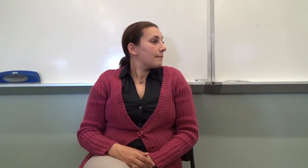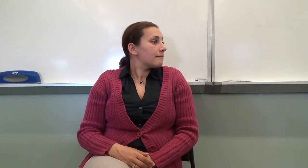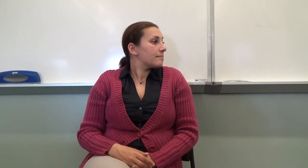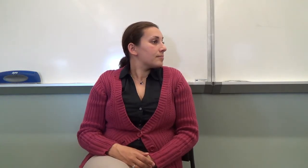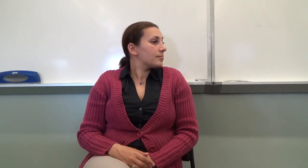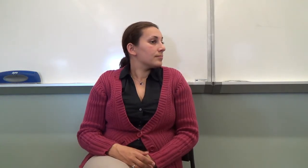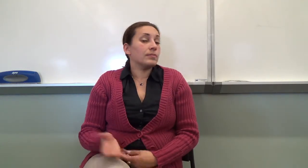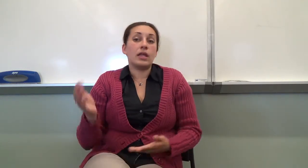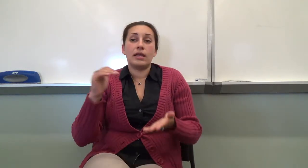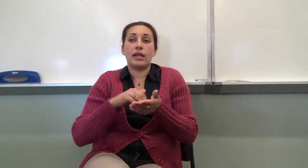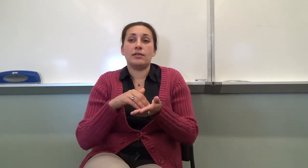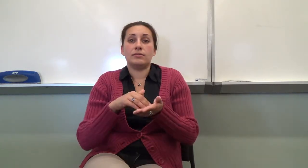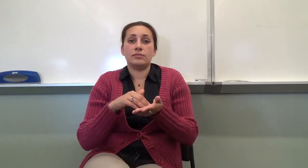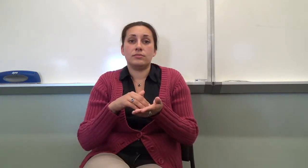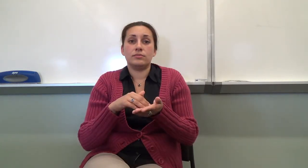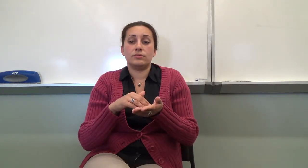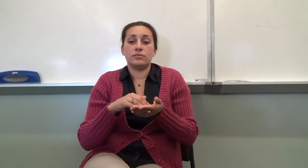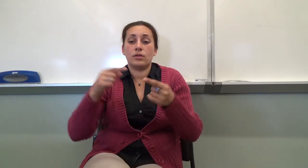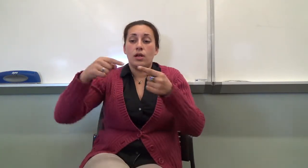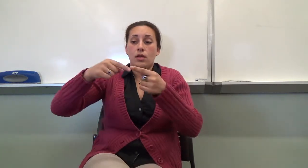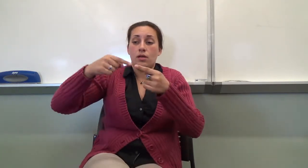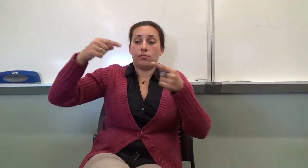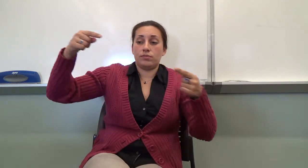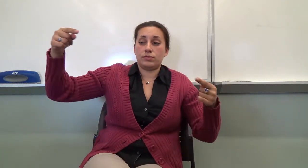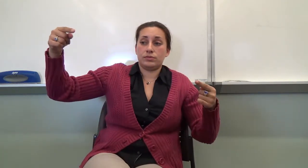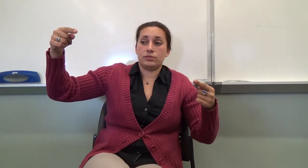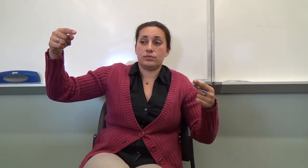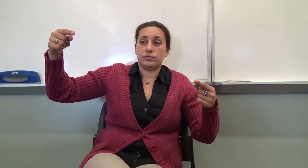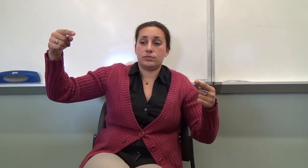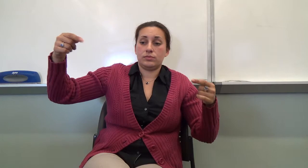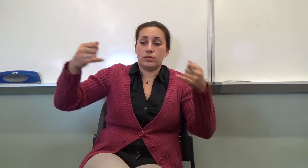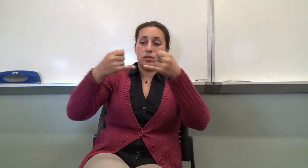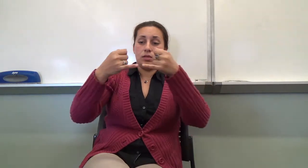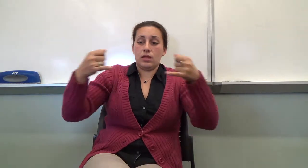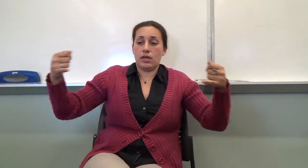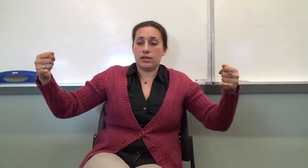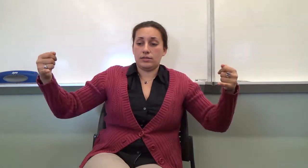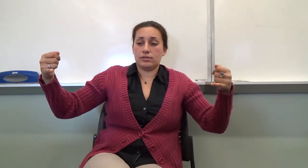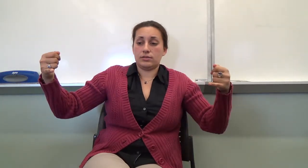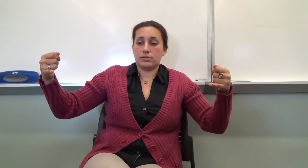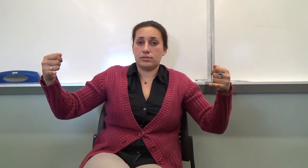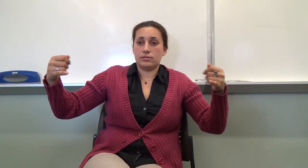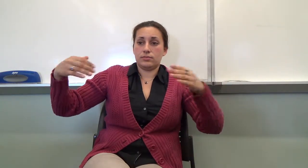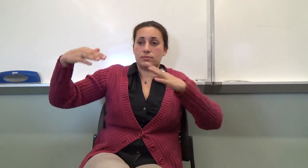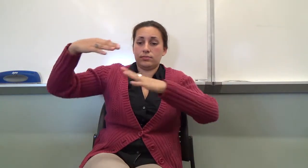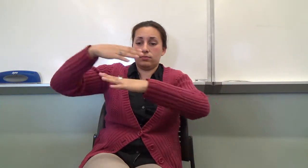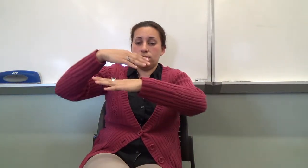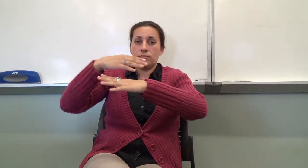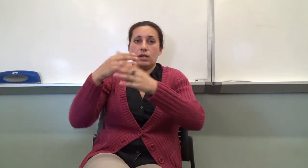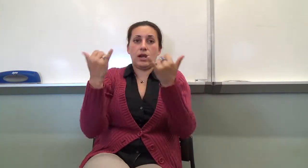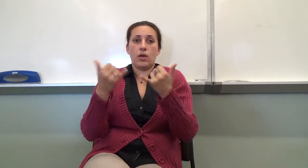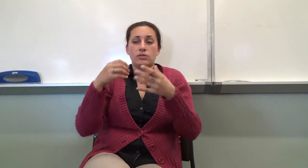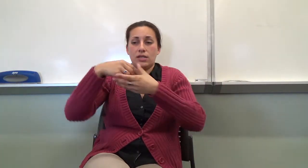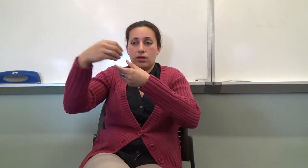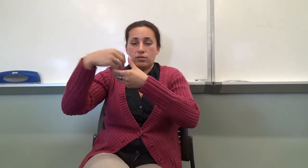again, on alternating sides of the transversal, but now exterior. So let's start out with something